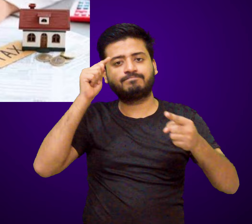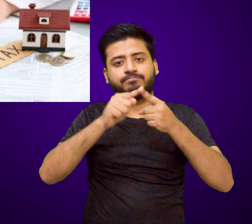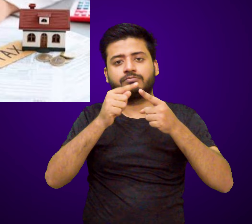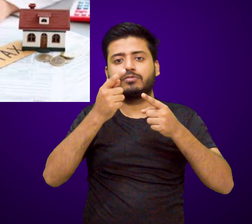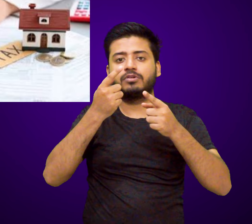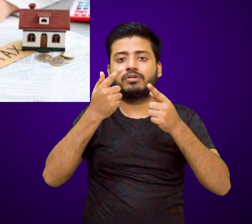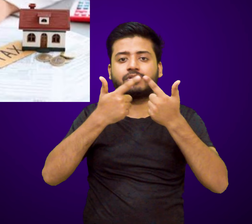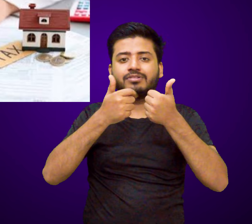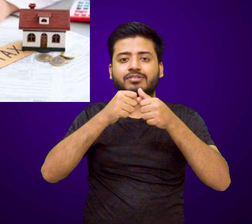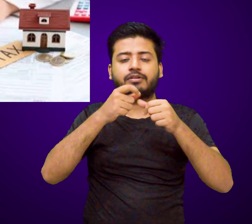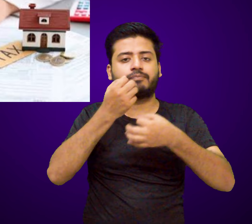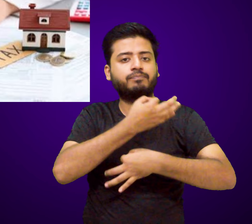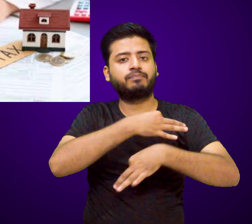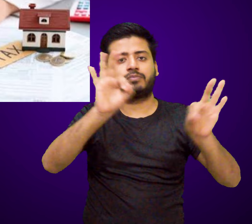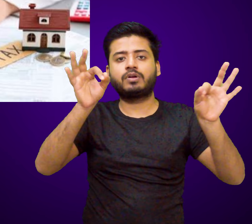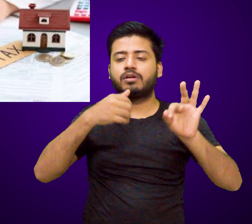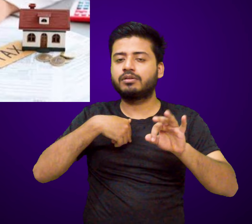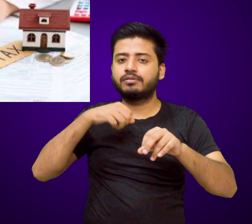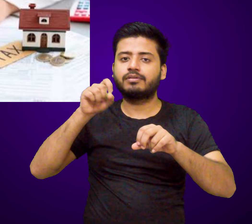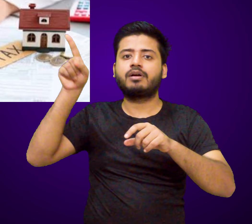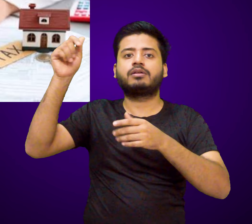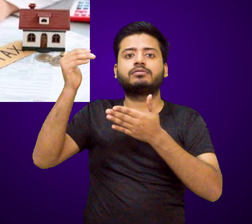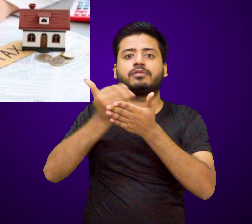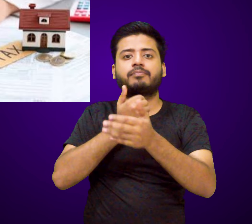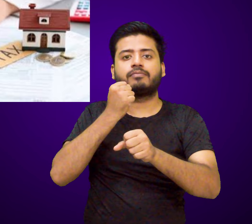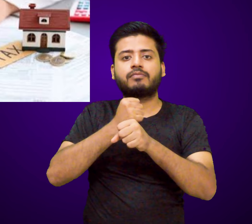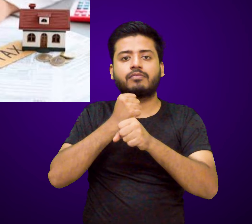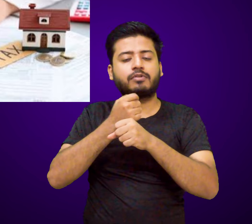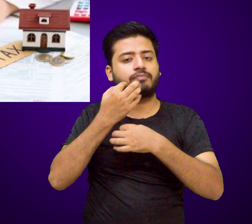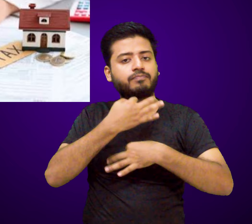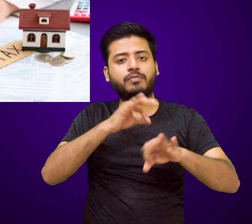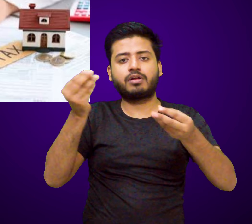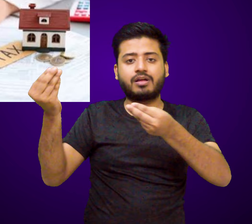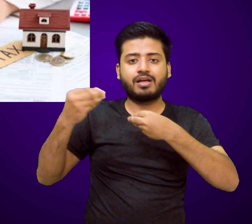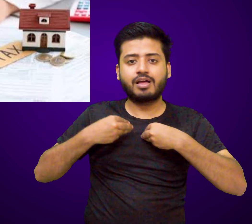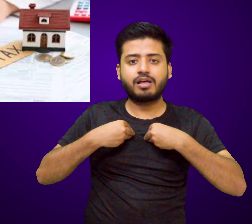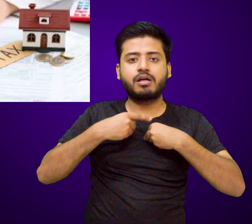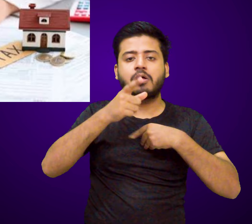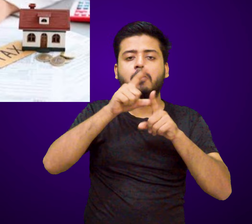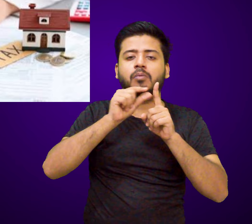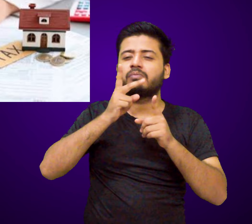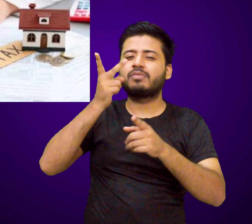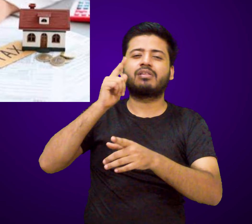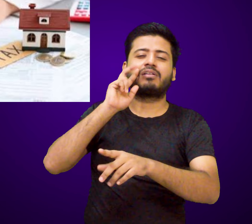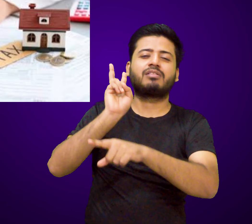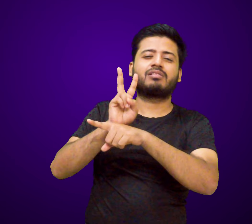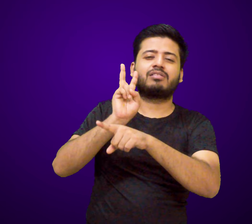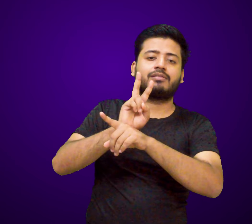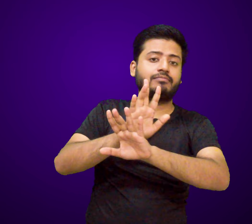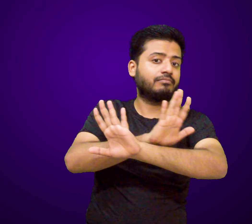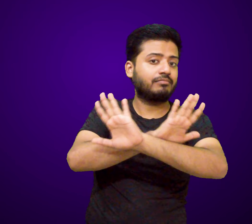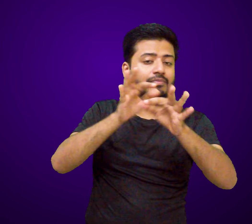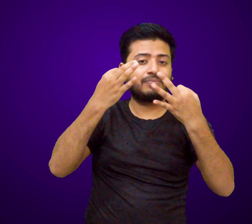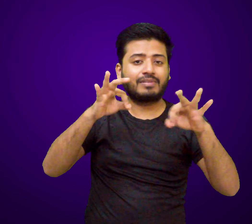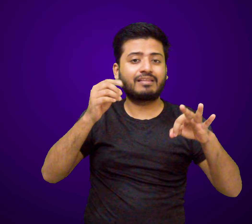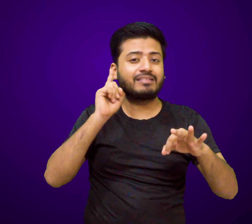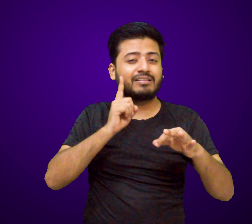by municipality. Income tax benefits. The Indian Income Tax Act provides deductions for people with